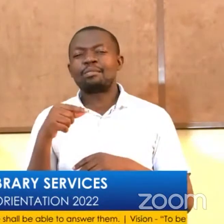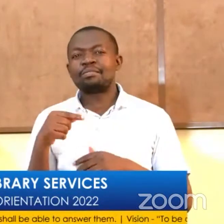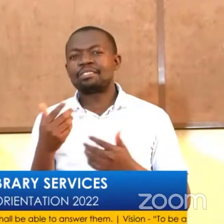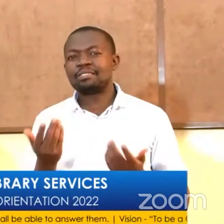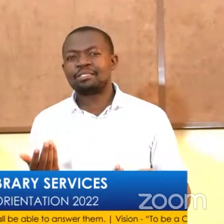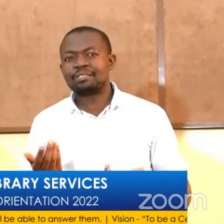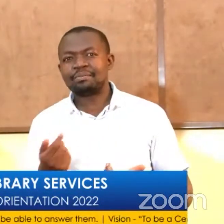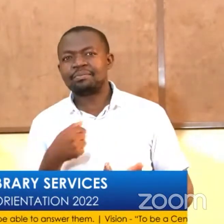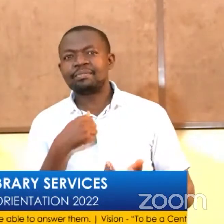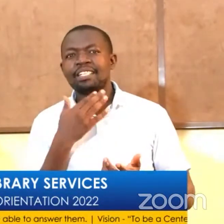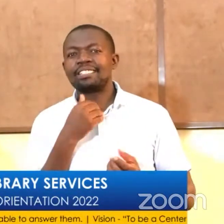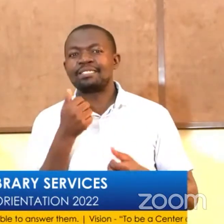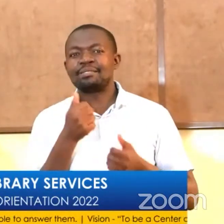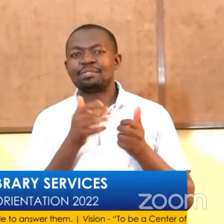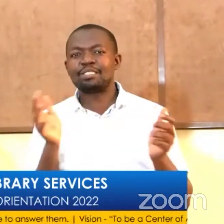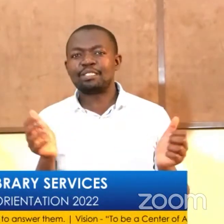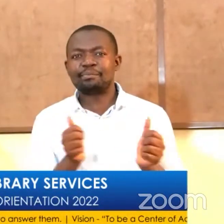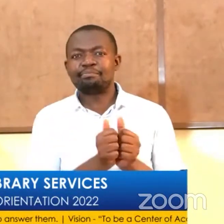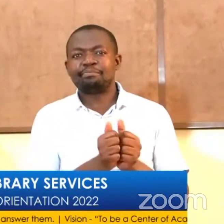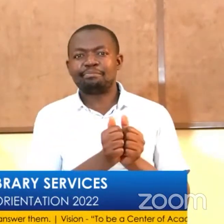come with?